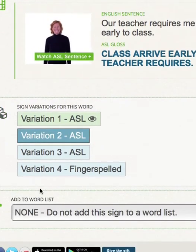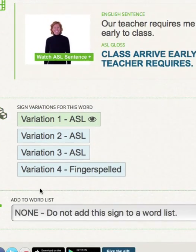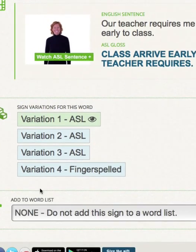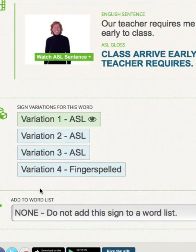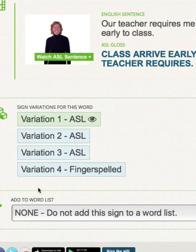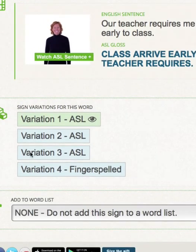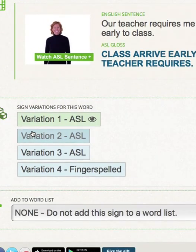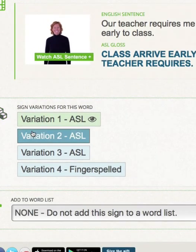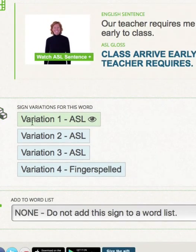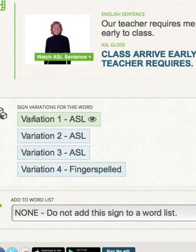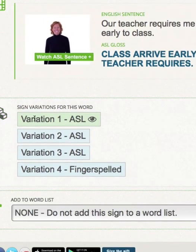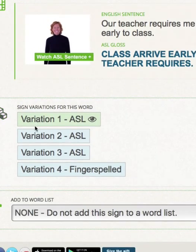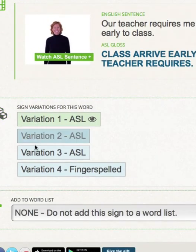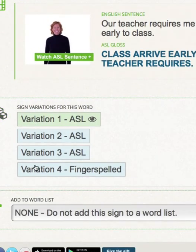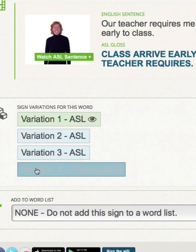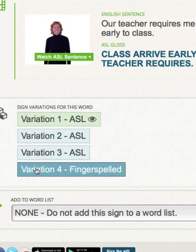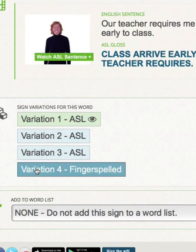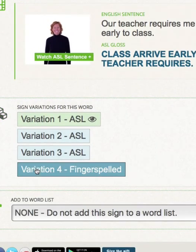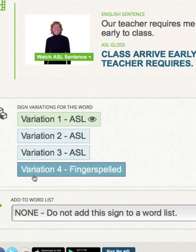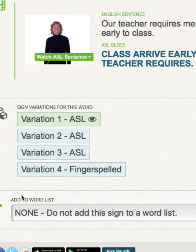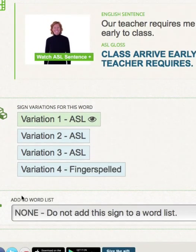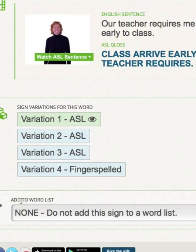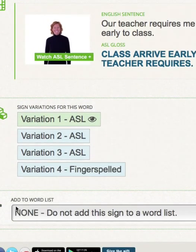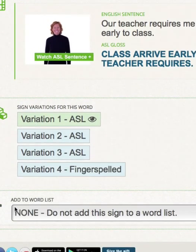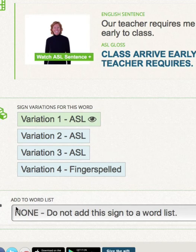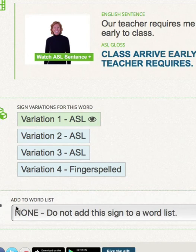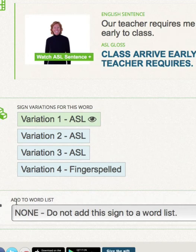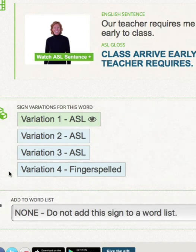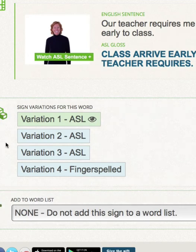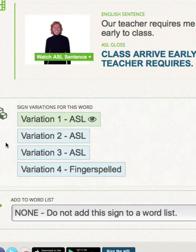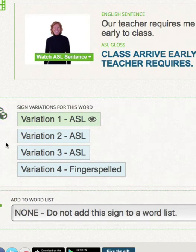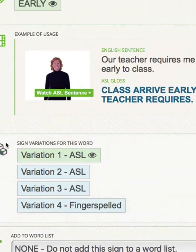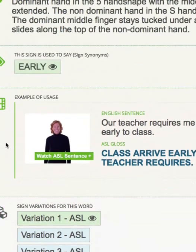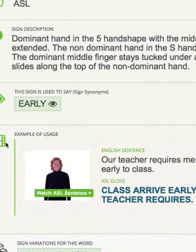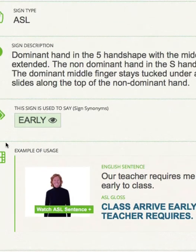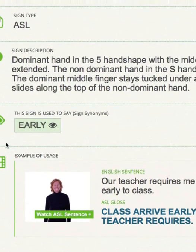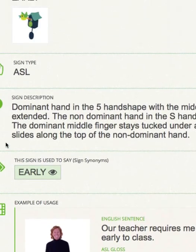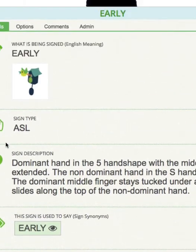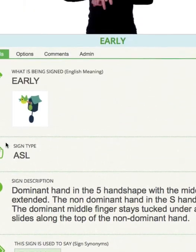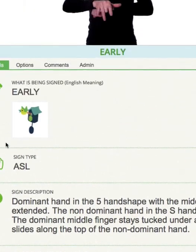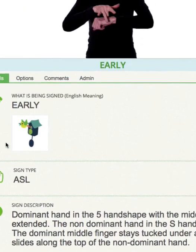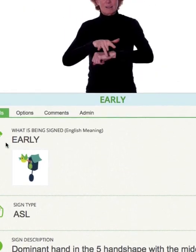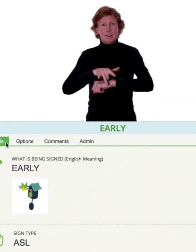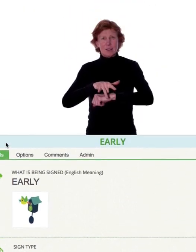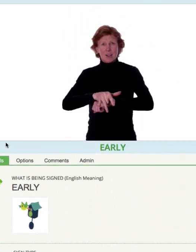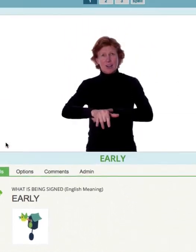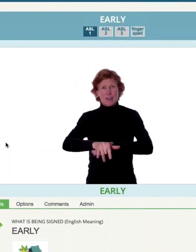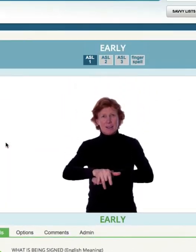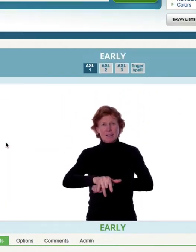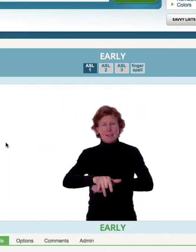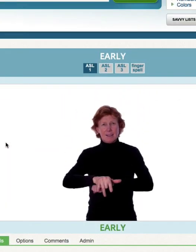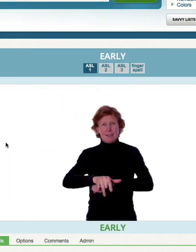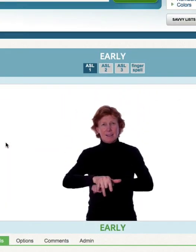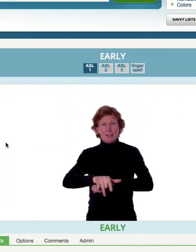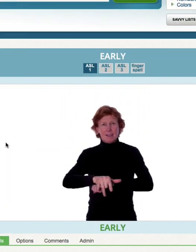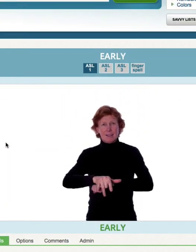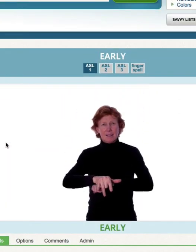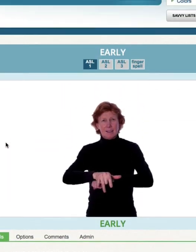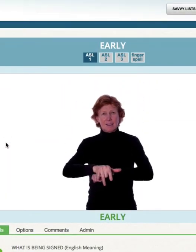some other things to the variations that go along with it. So just this piece right